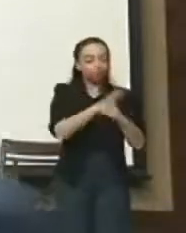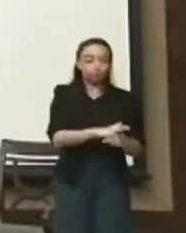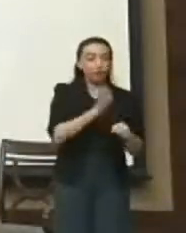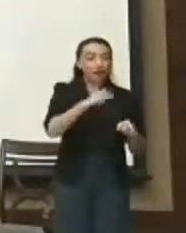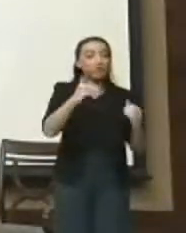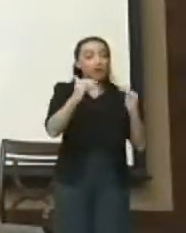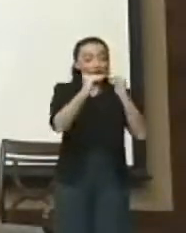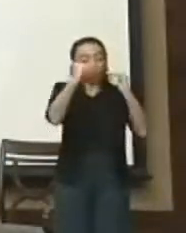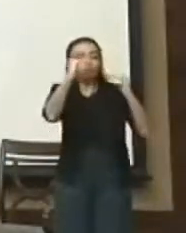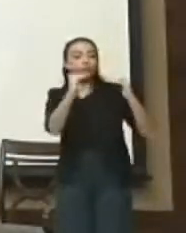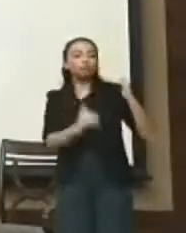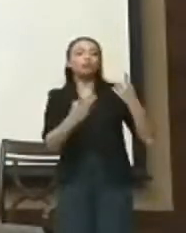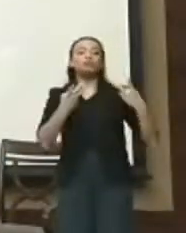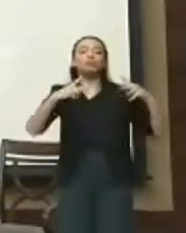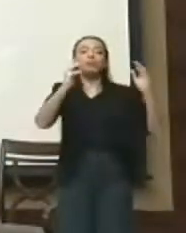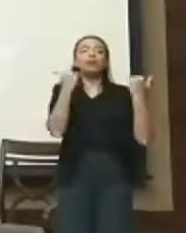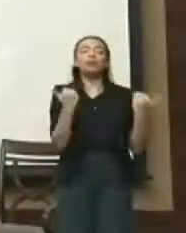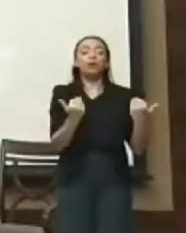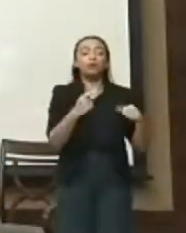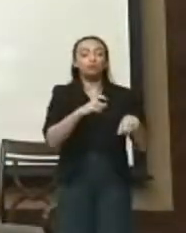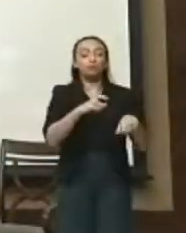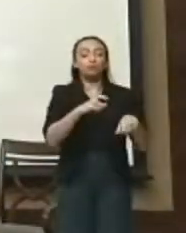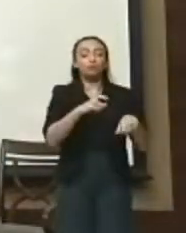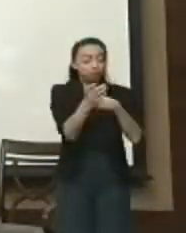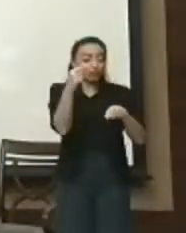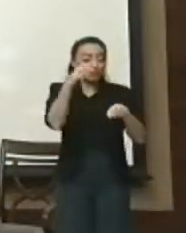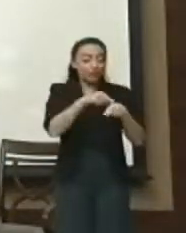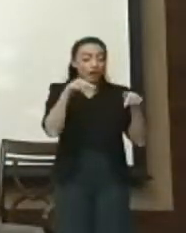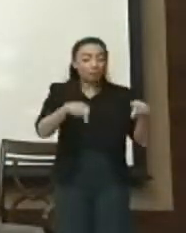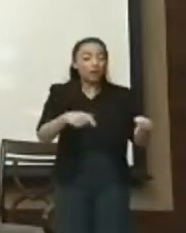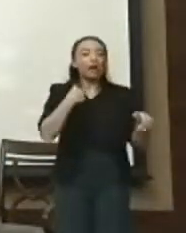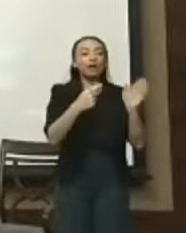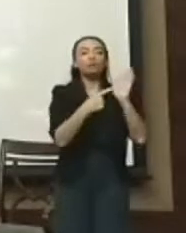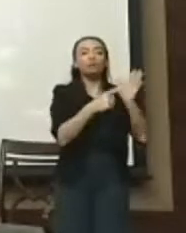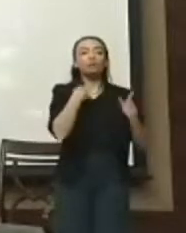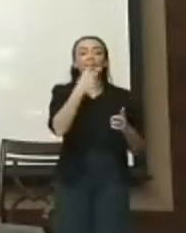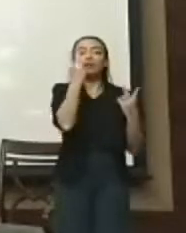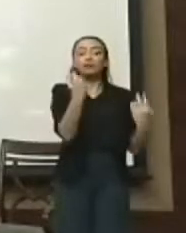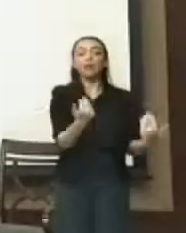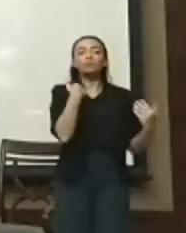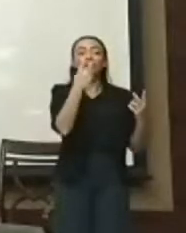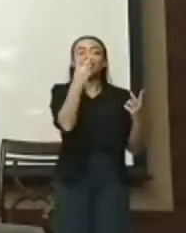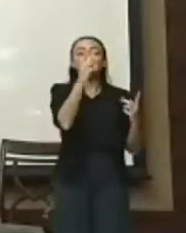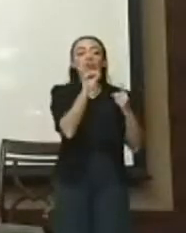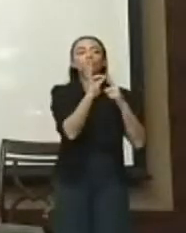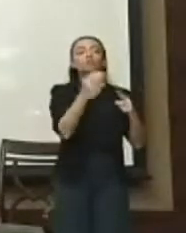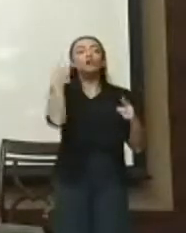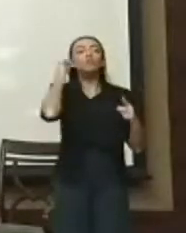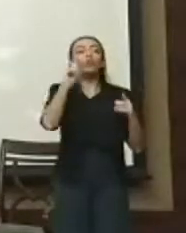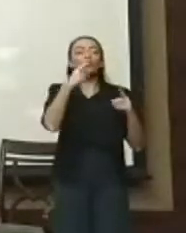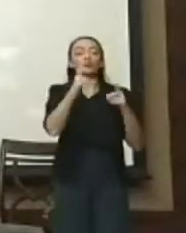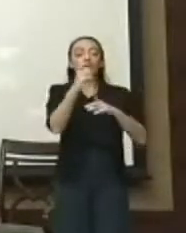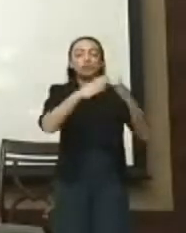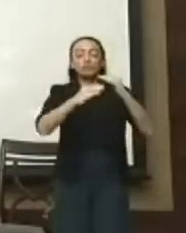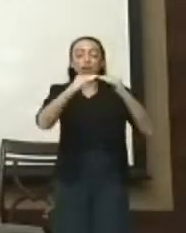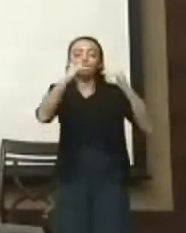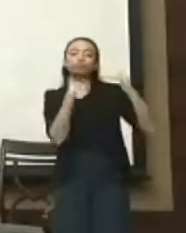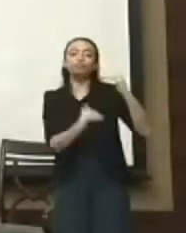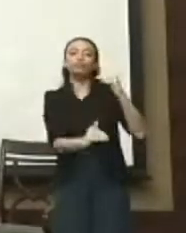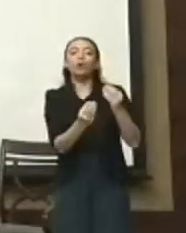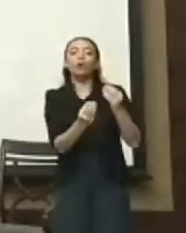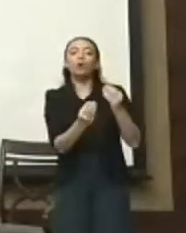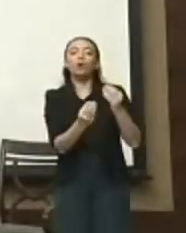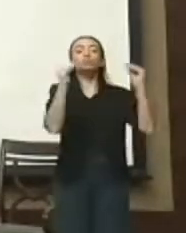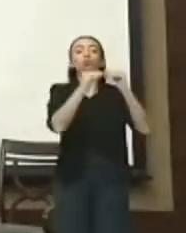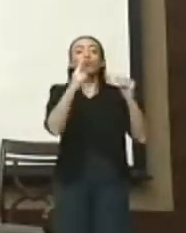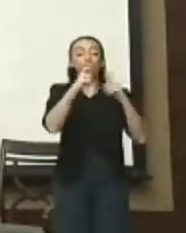inequalities, but the pandemic has also exposed the extent of exclusion of the marginalized sections, including persons